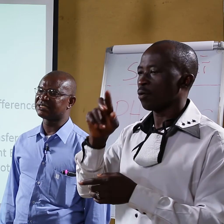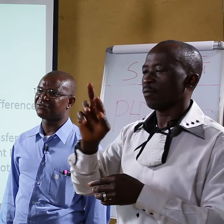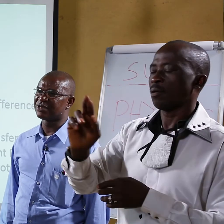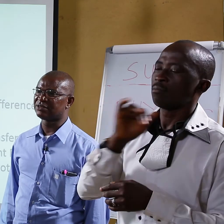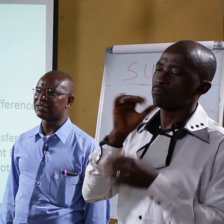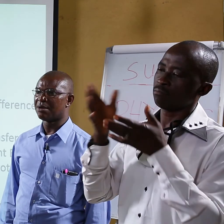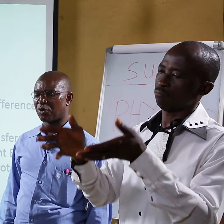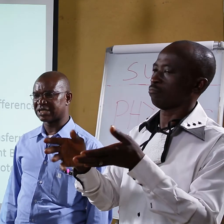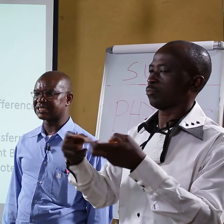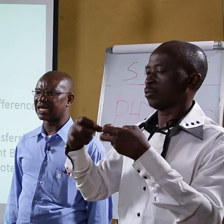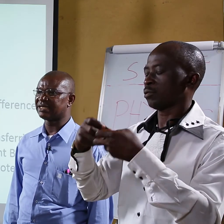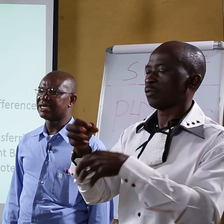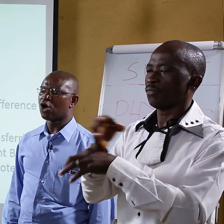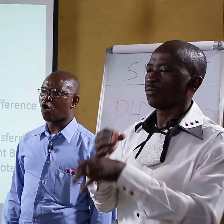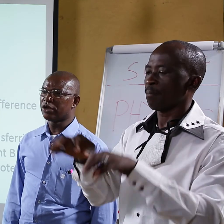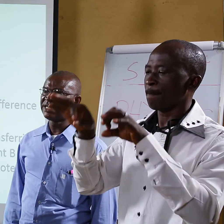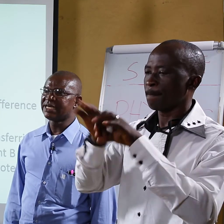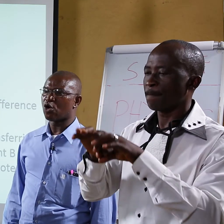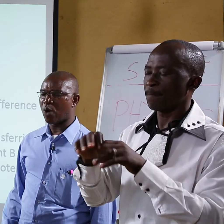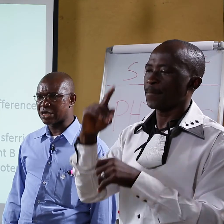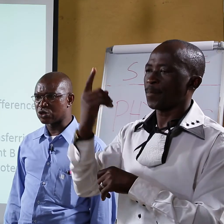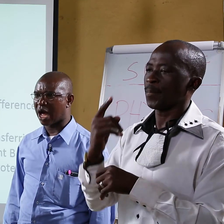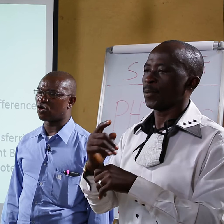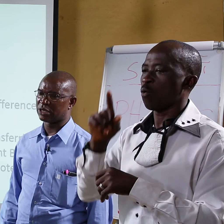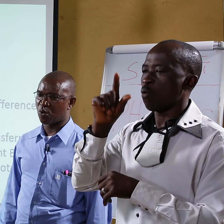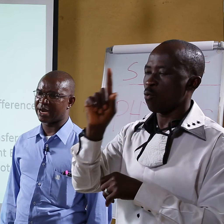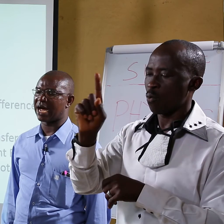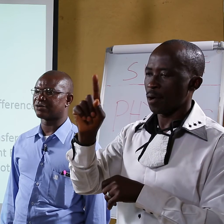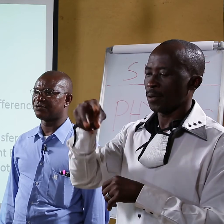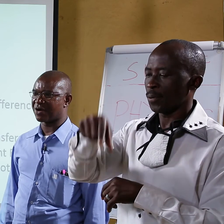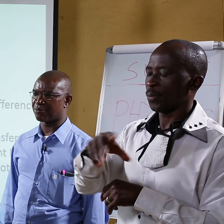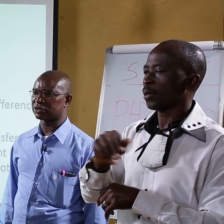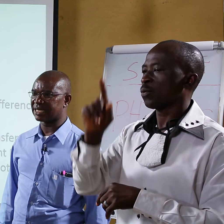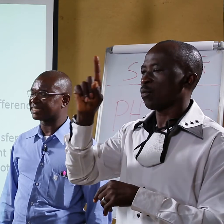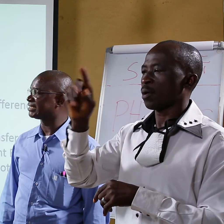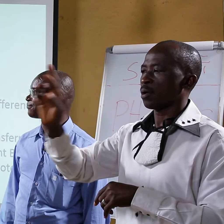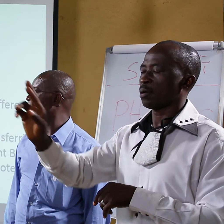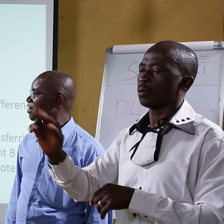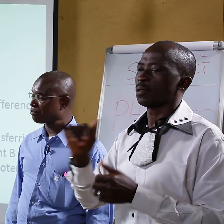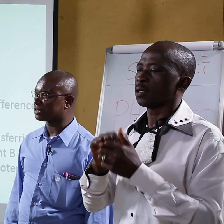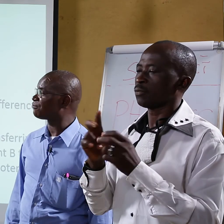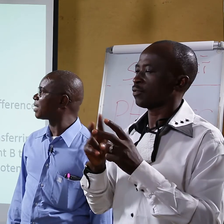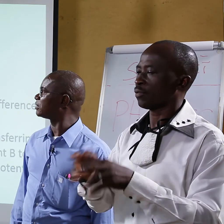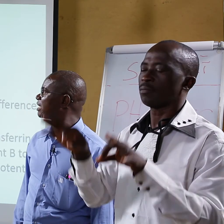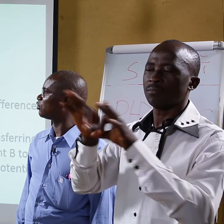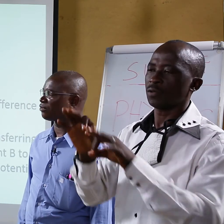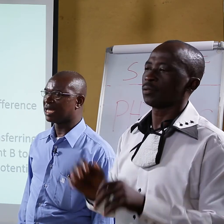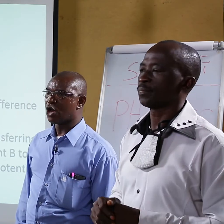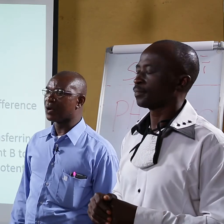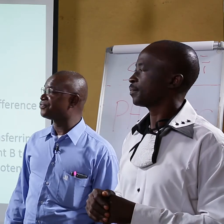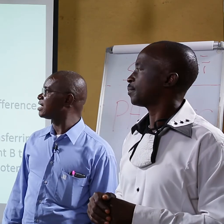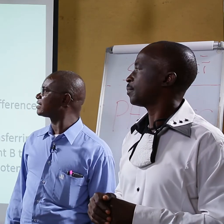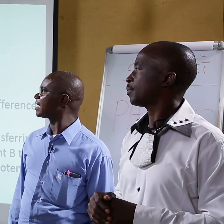Well, electric field potential, only one Q and only one R. Very important, that's the difference. Very important formula you take note